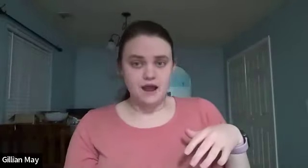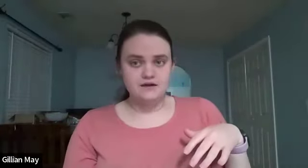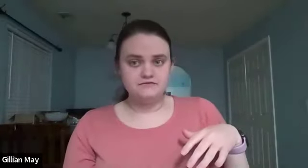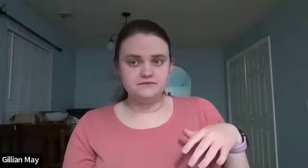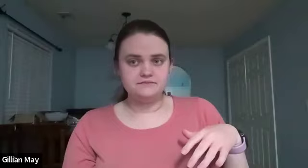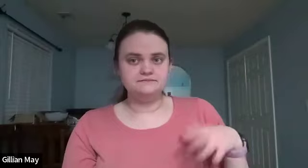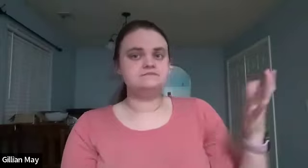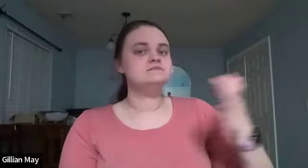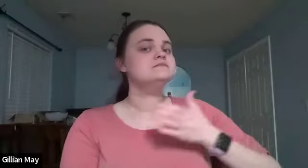giraffe,